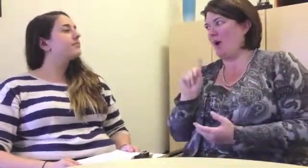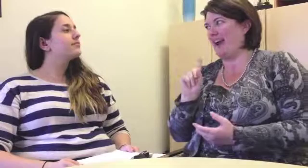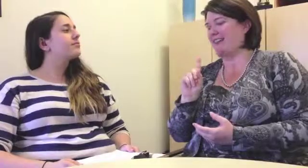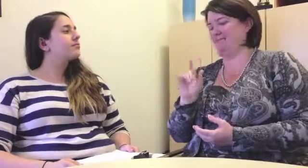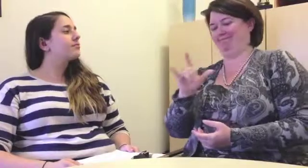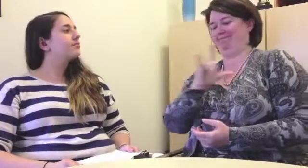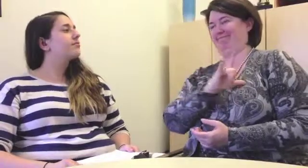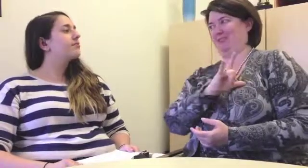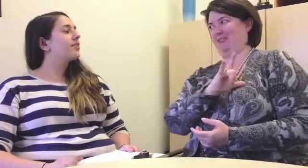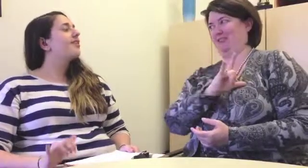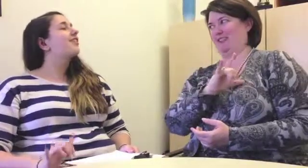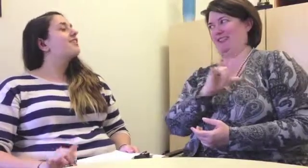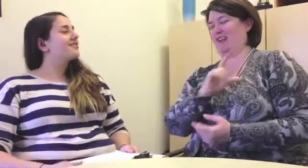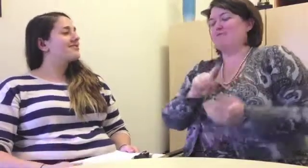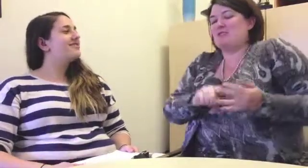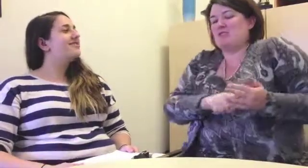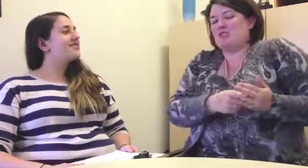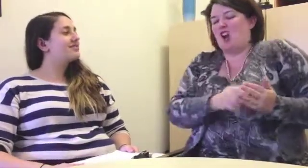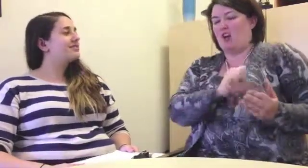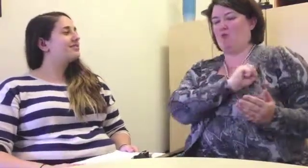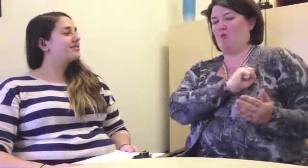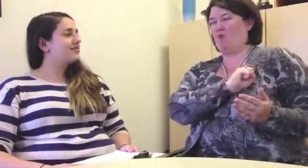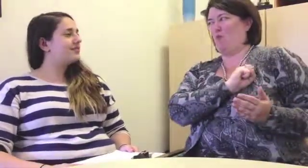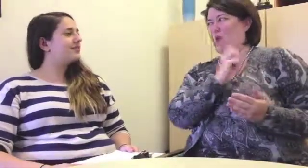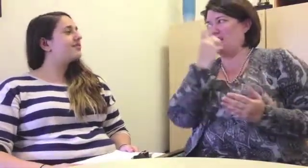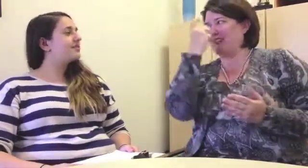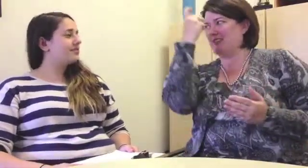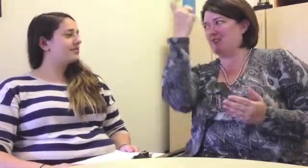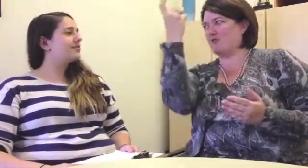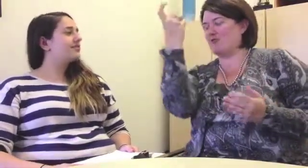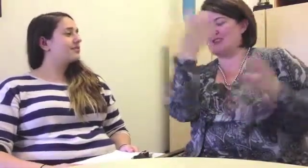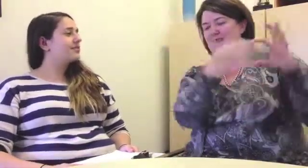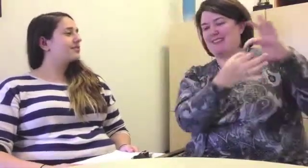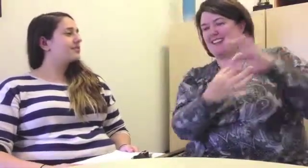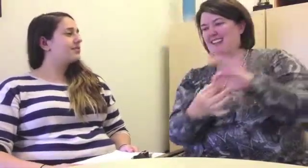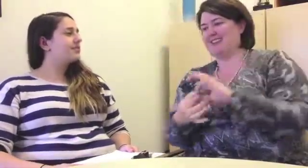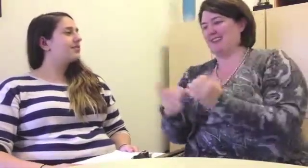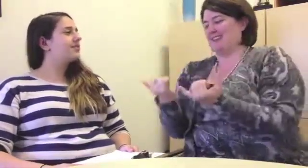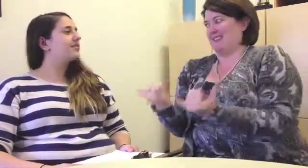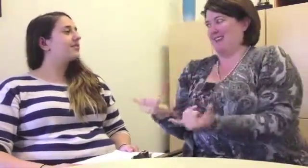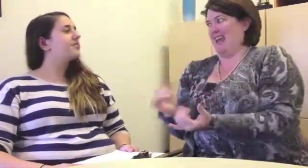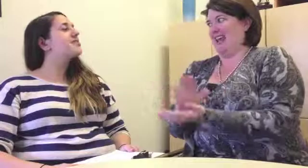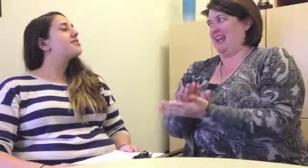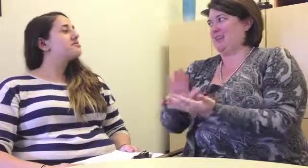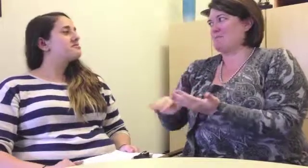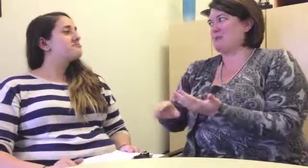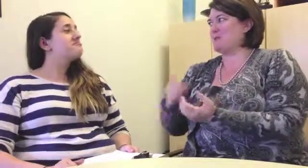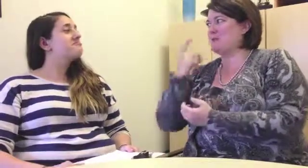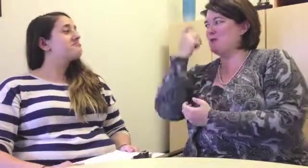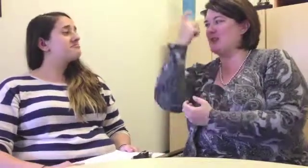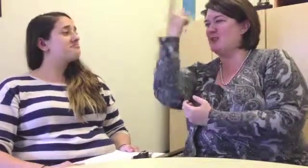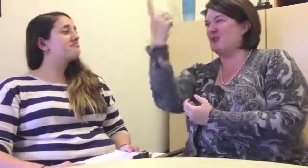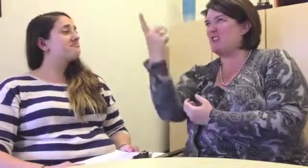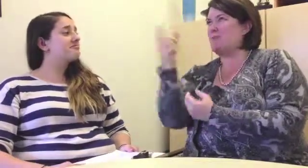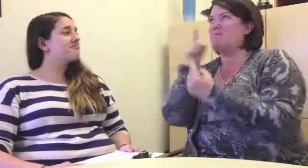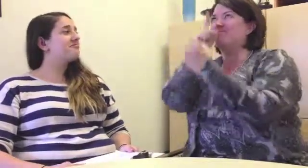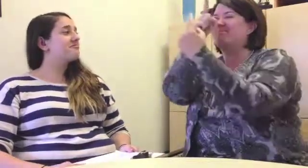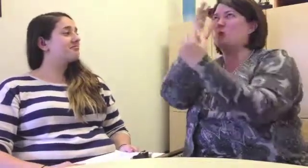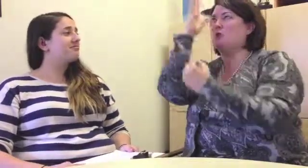his dream. The theme of the gala is Where Dreams Blossom, and it's really connected to Warren and his vision of